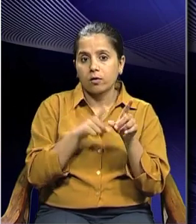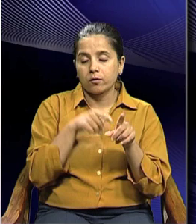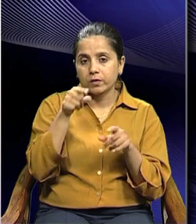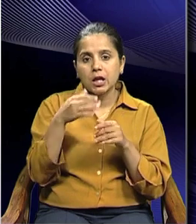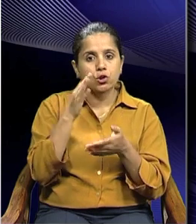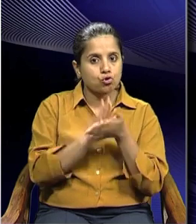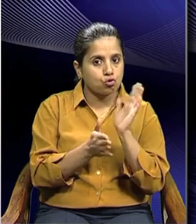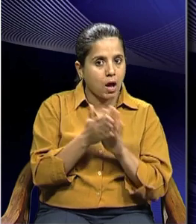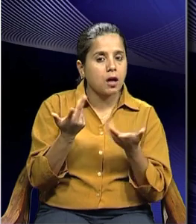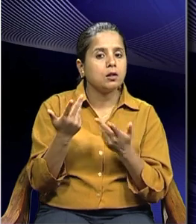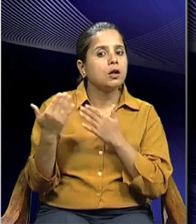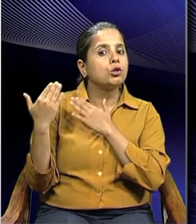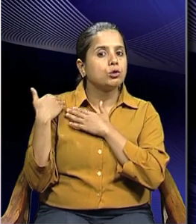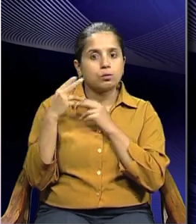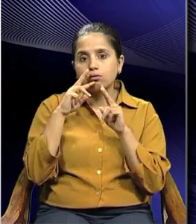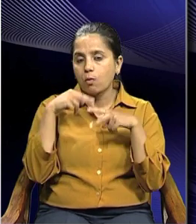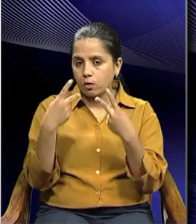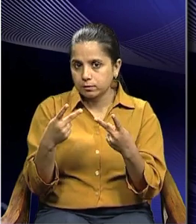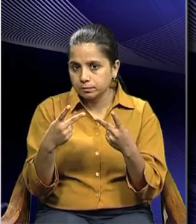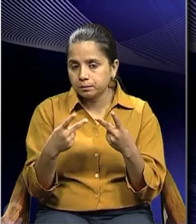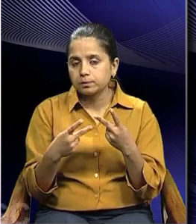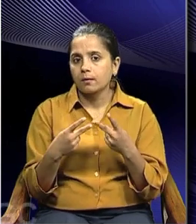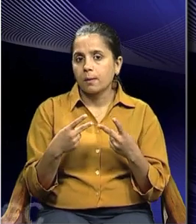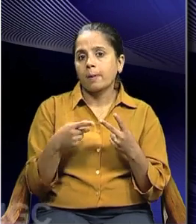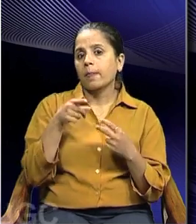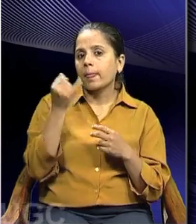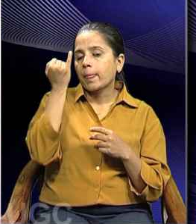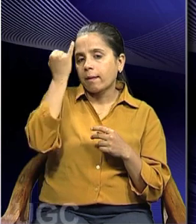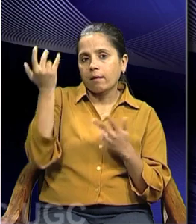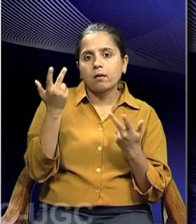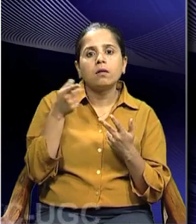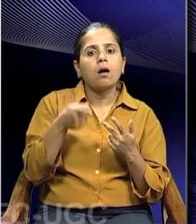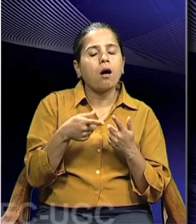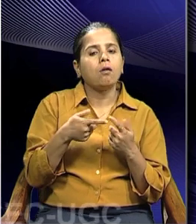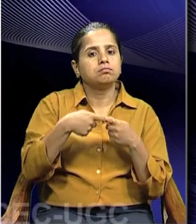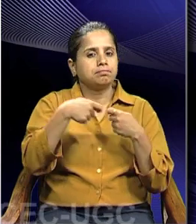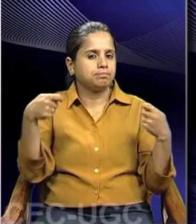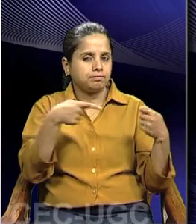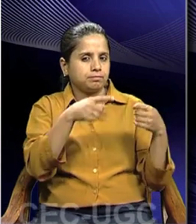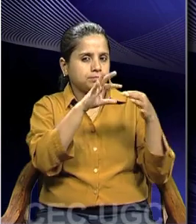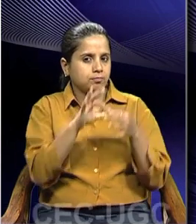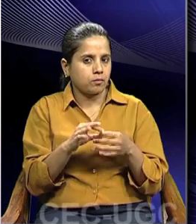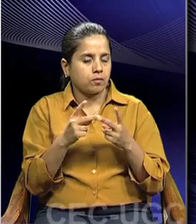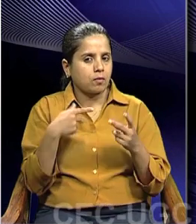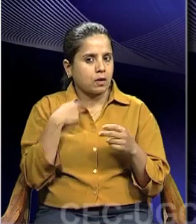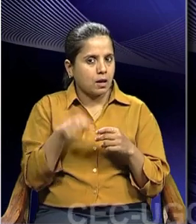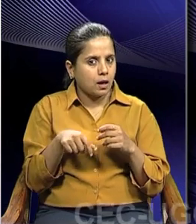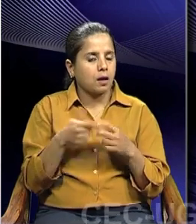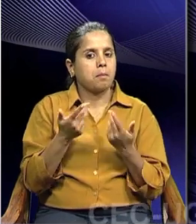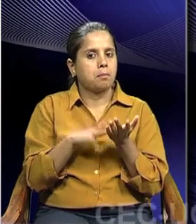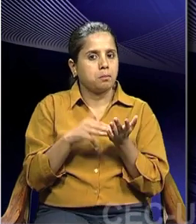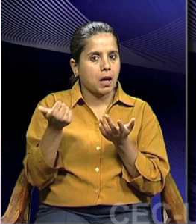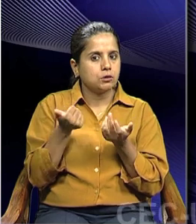challenge and response, and that idea is being extended here. We can develop a managerial